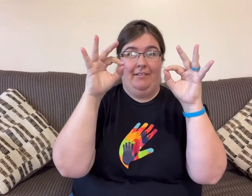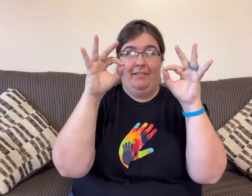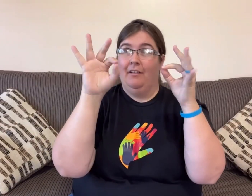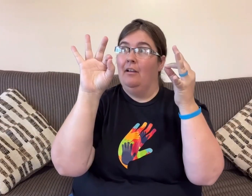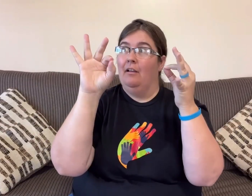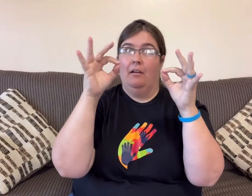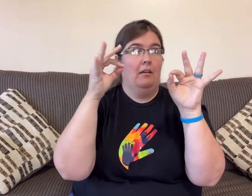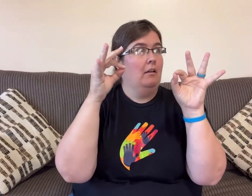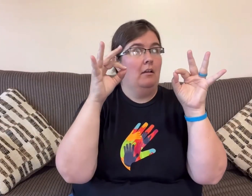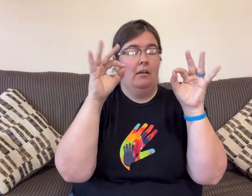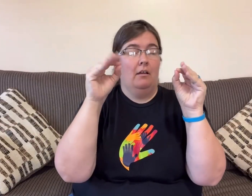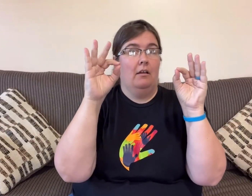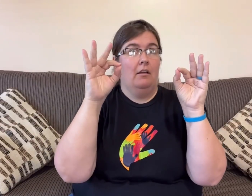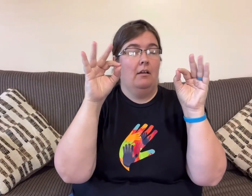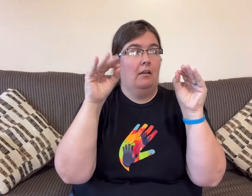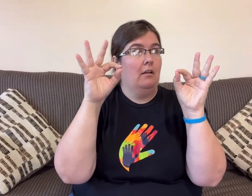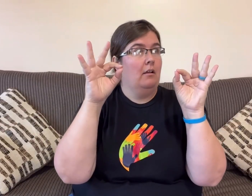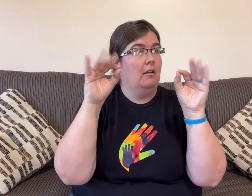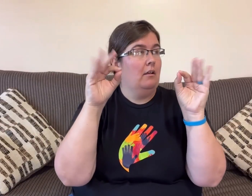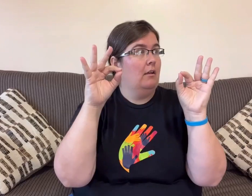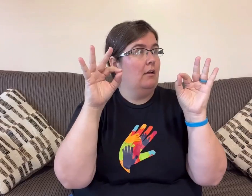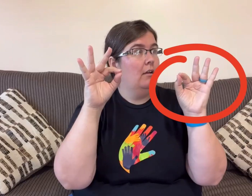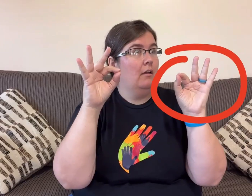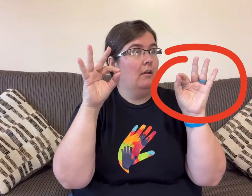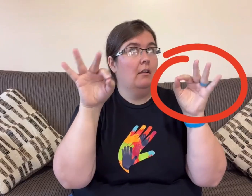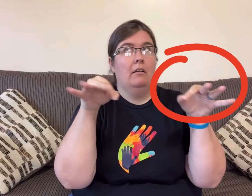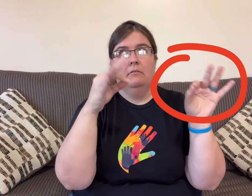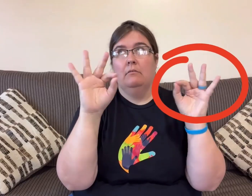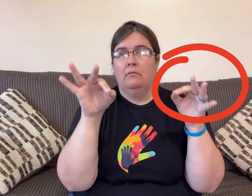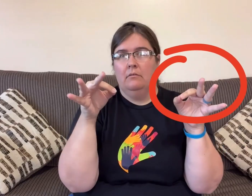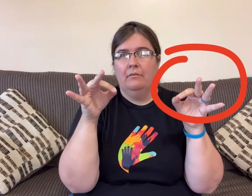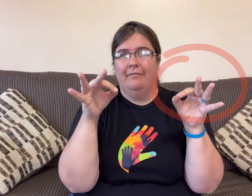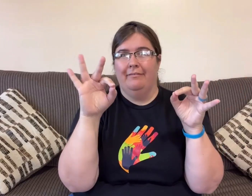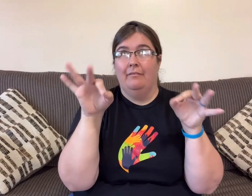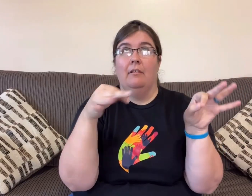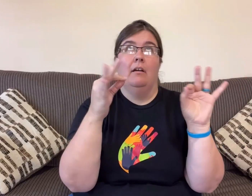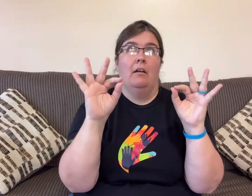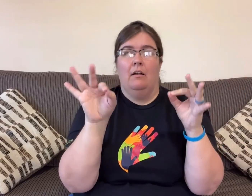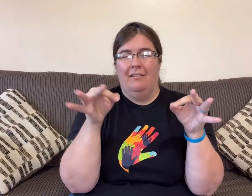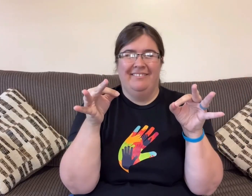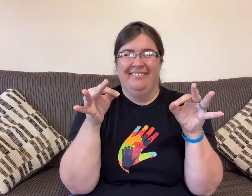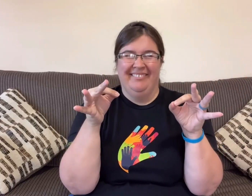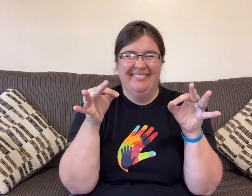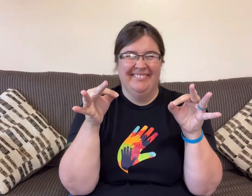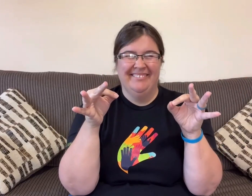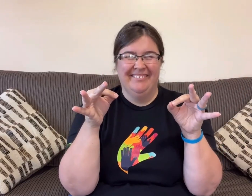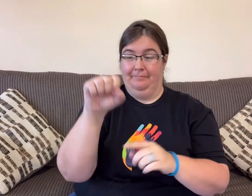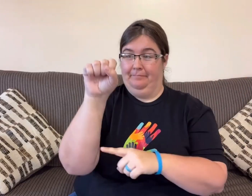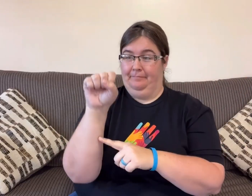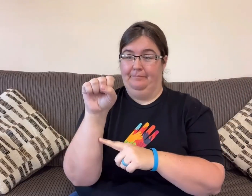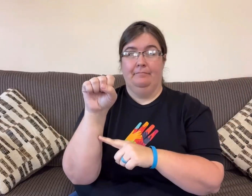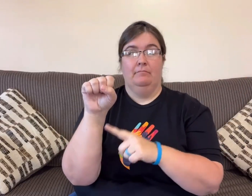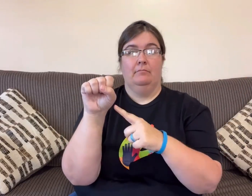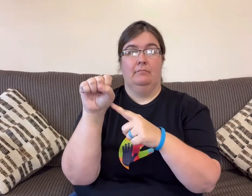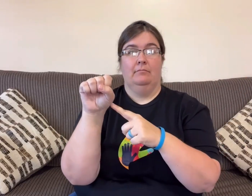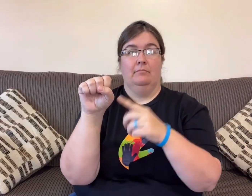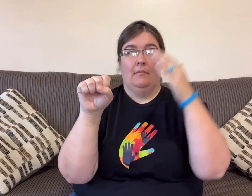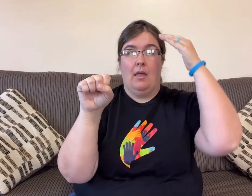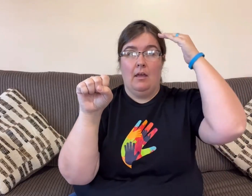This classifier can show someone's eyes. You look around, blinking, rolling your eyes. This classifier can show a